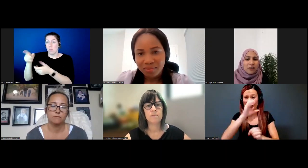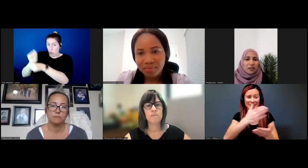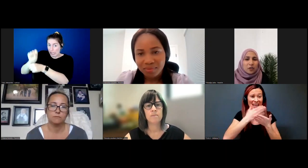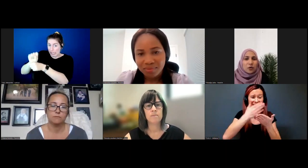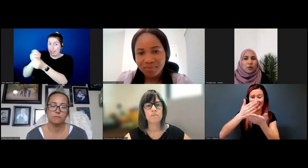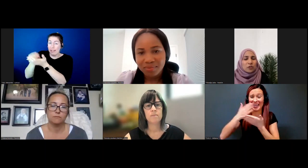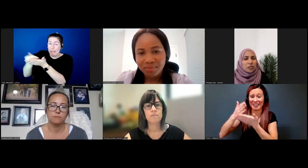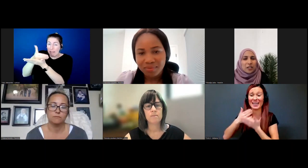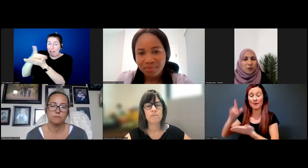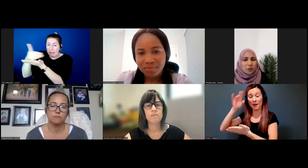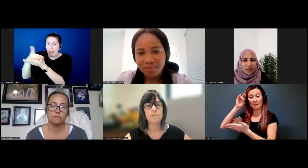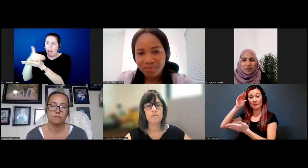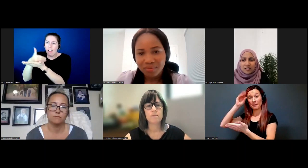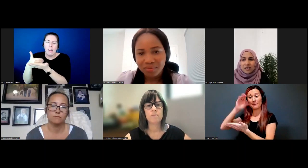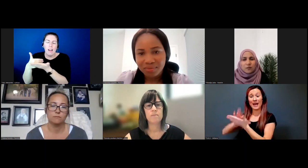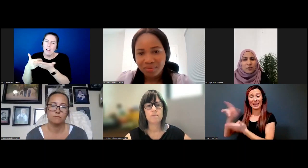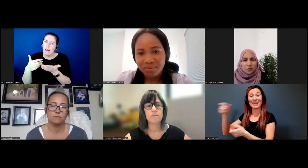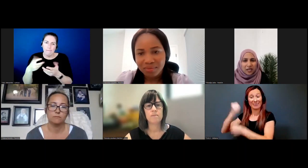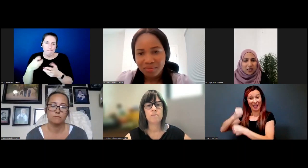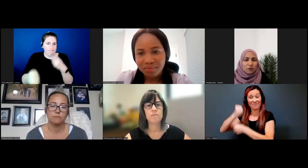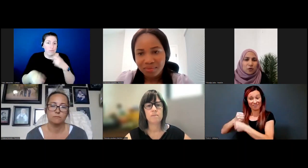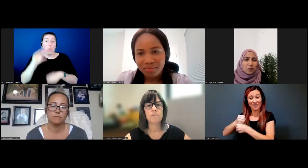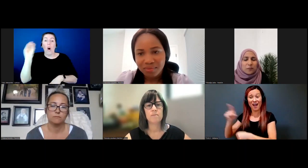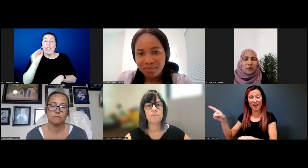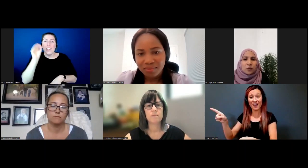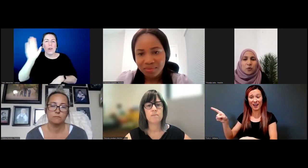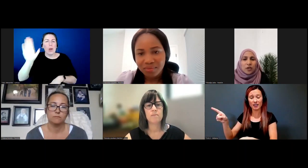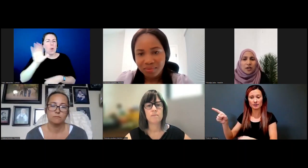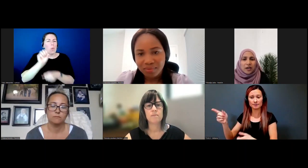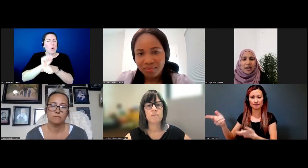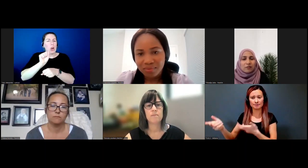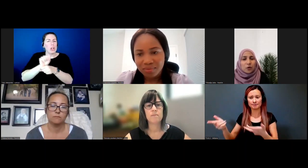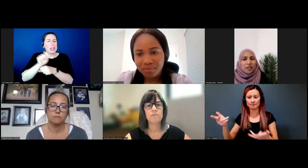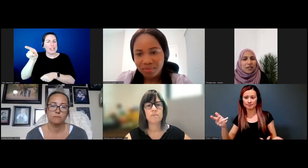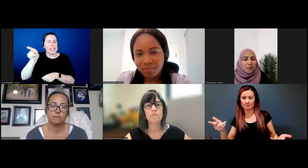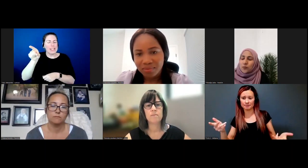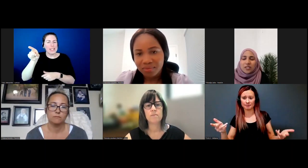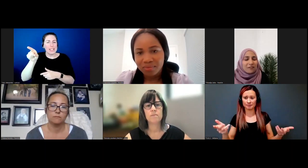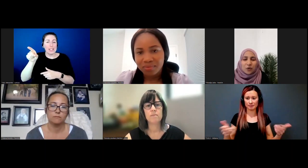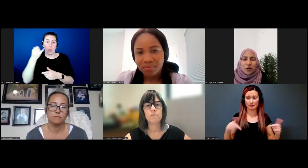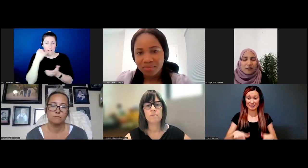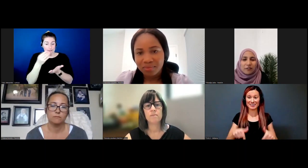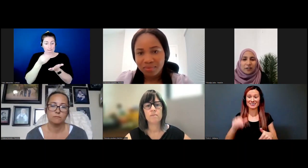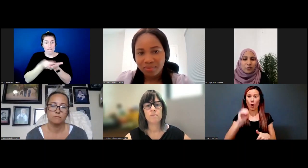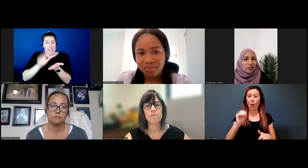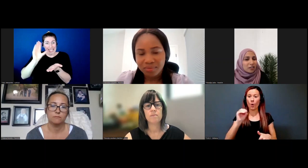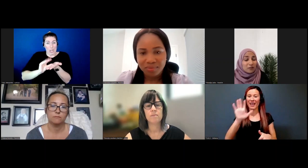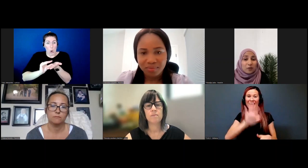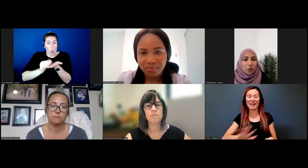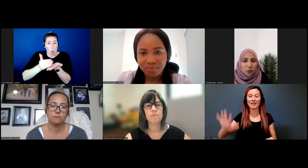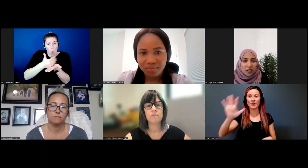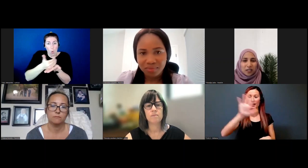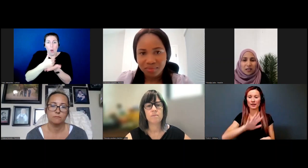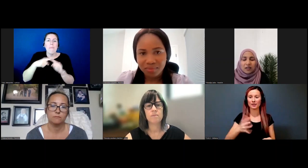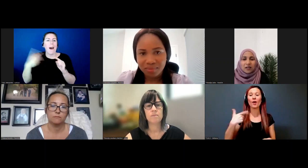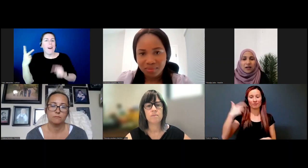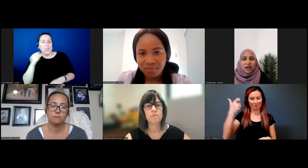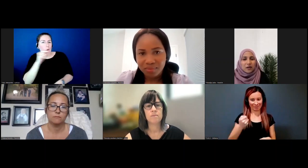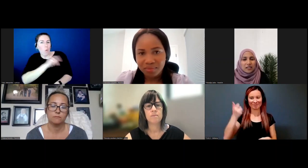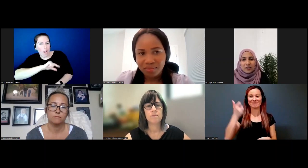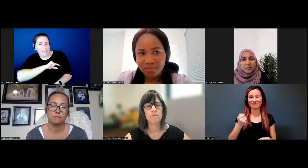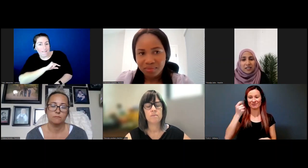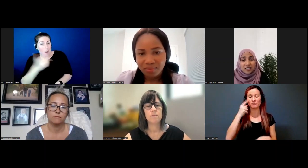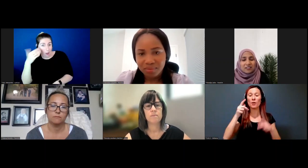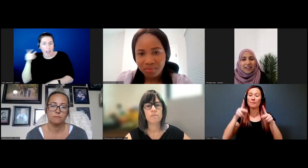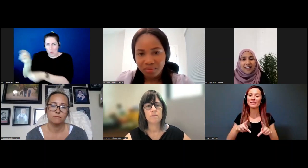have, Ontario Works, which pays for, people who have low income, but we never qualified for it because we were both working.